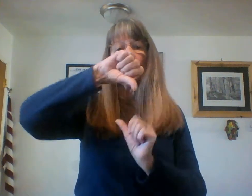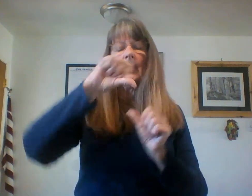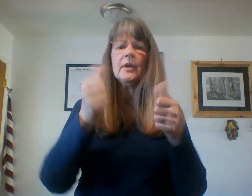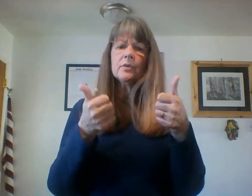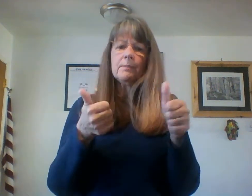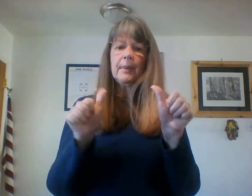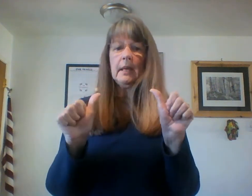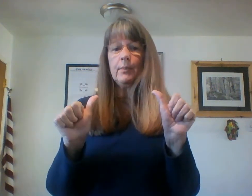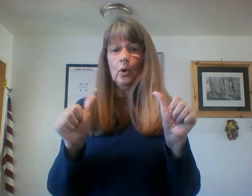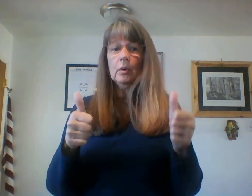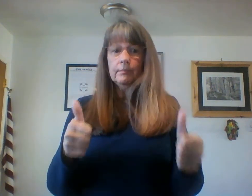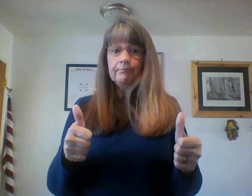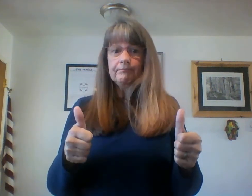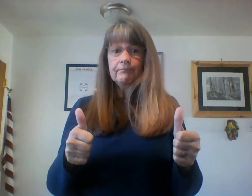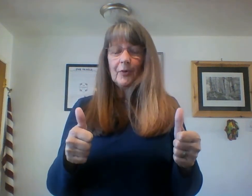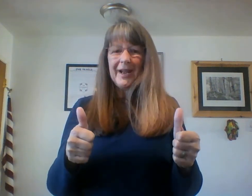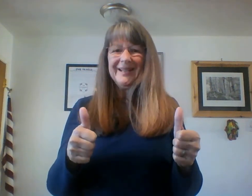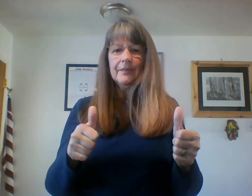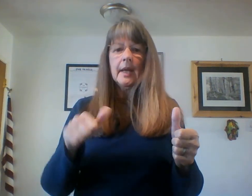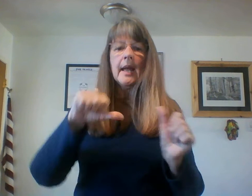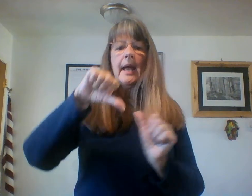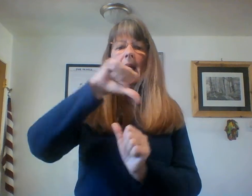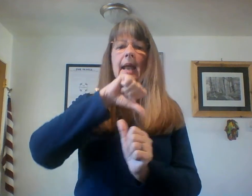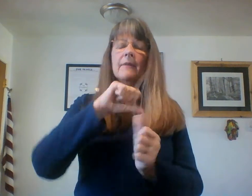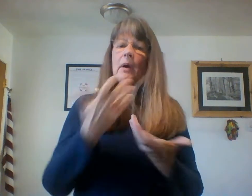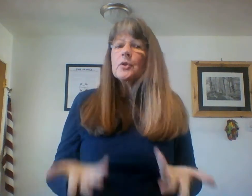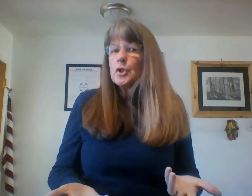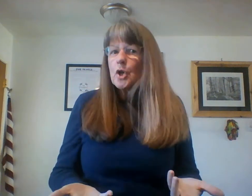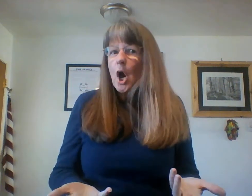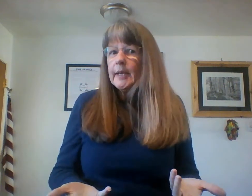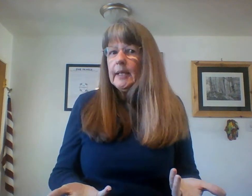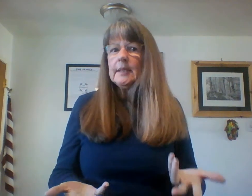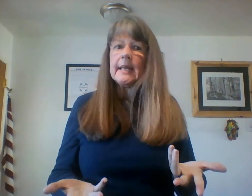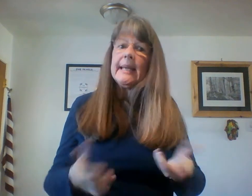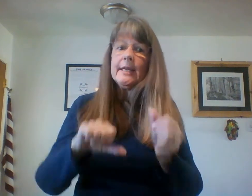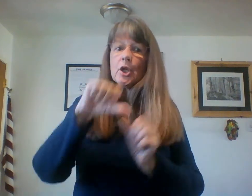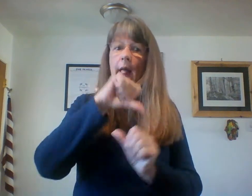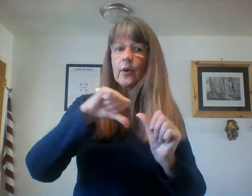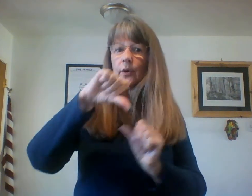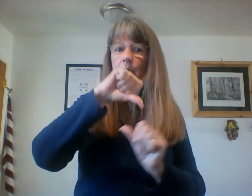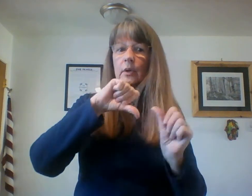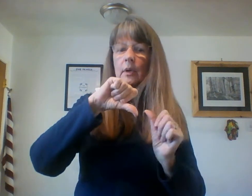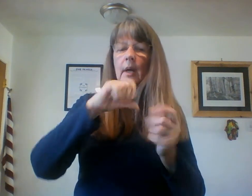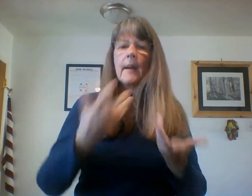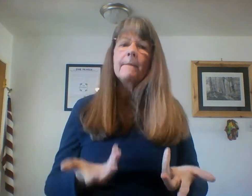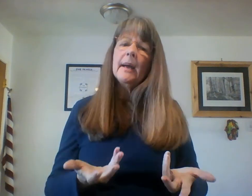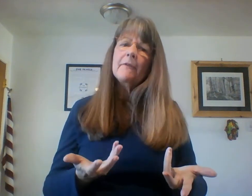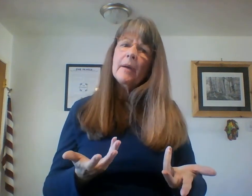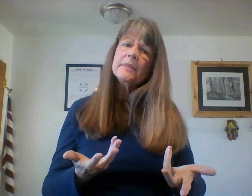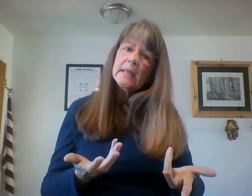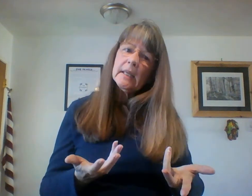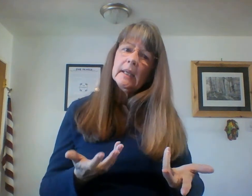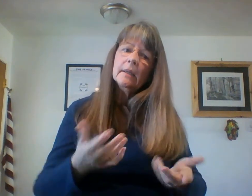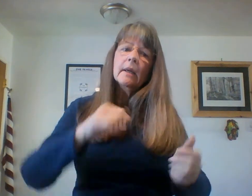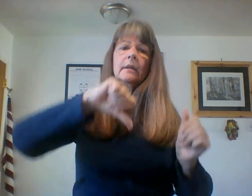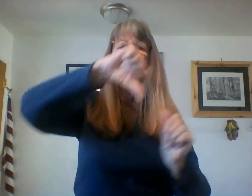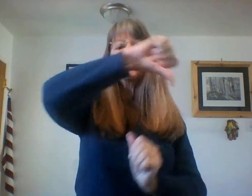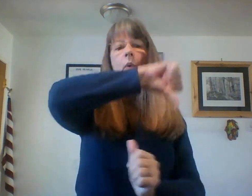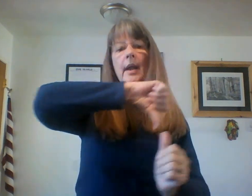And these are people, right? And if I was just talking and say each other, but if I'm singing love one